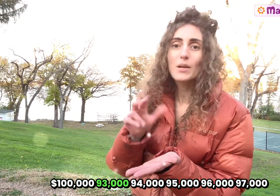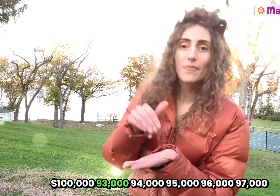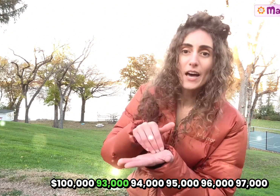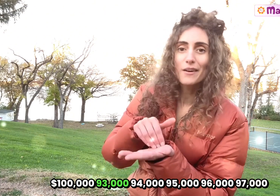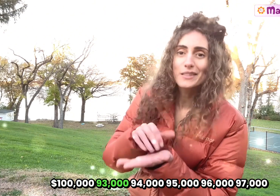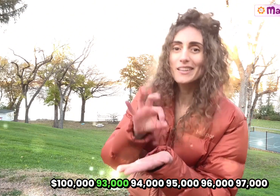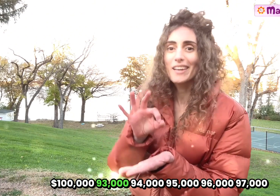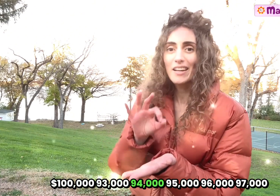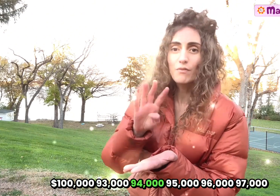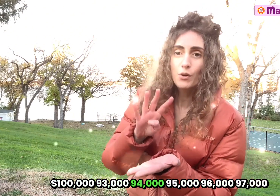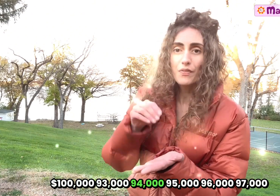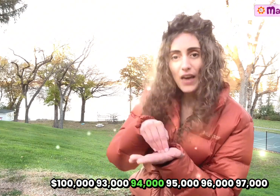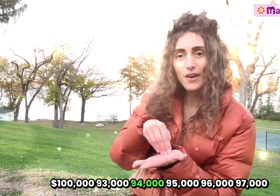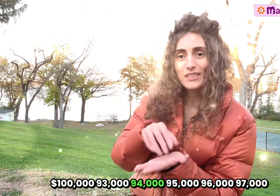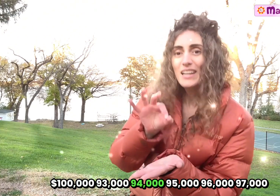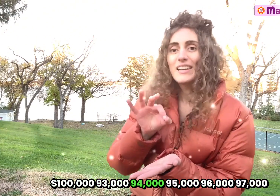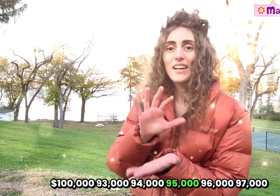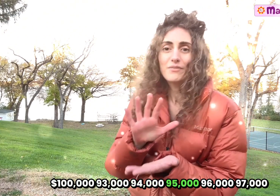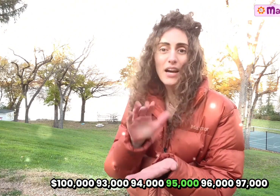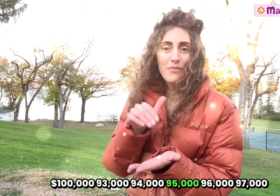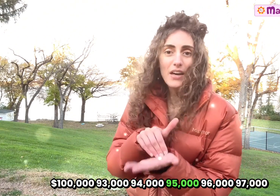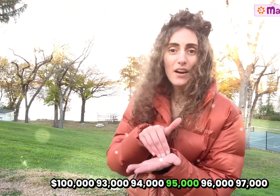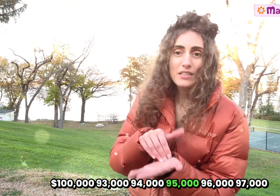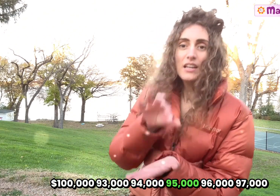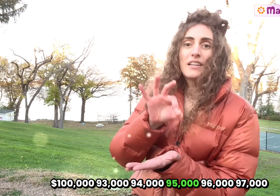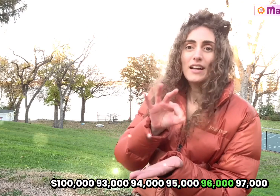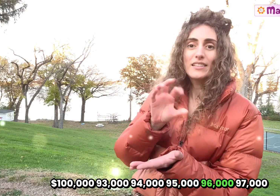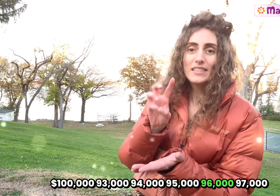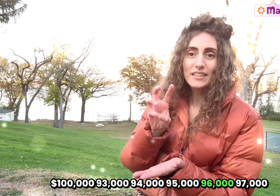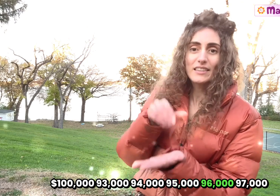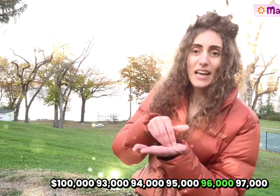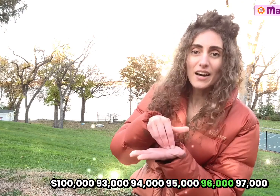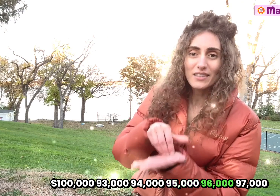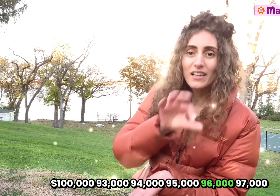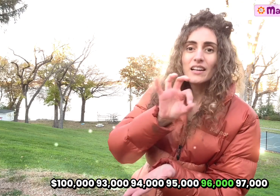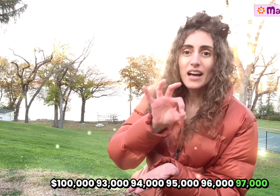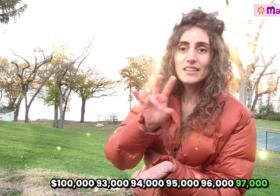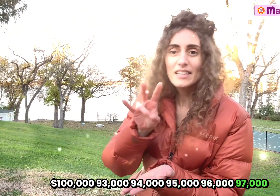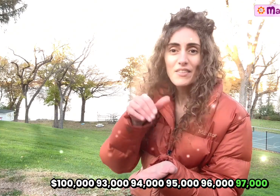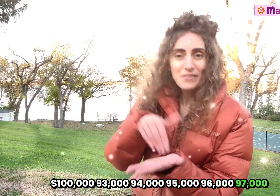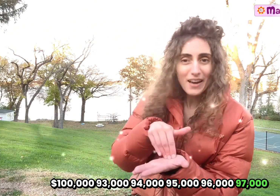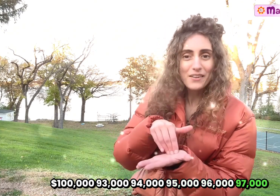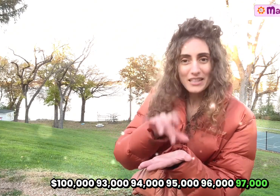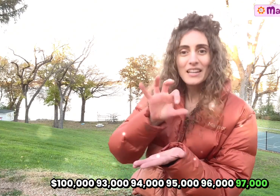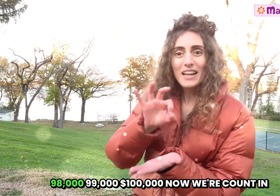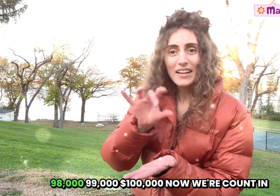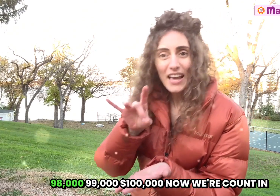,000, 94,000, 95,000, 96,000, 97,000, 98